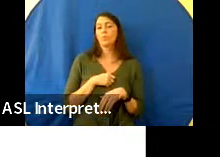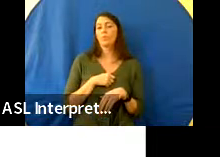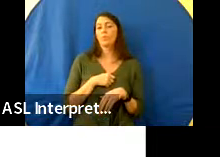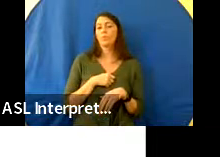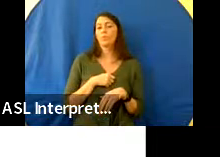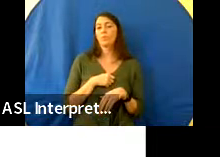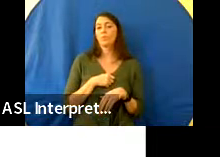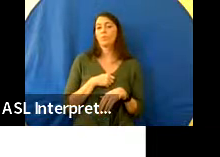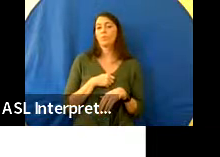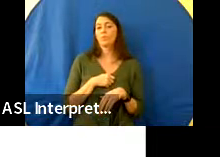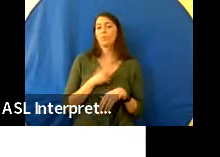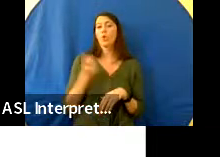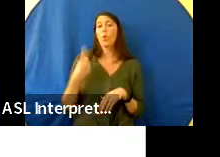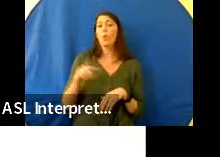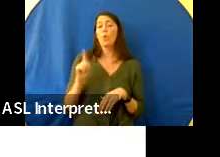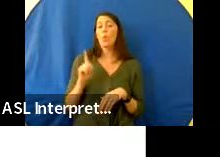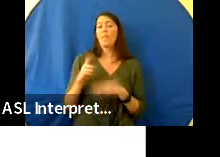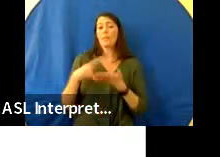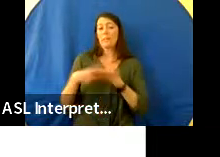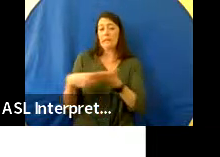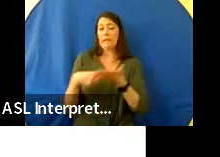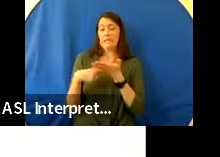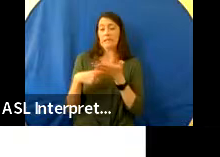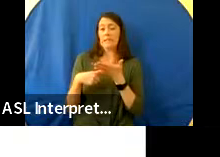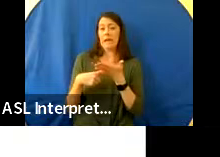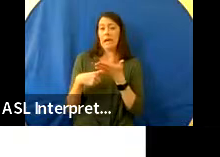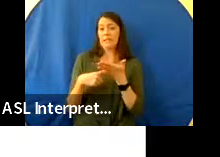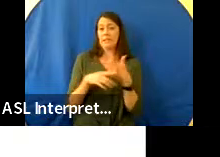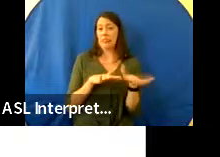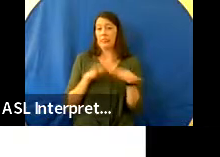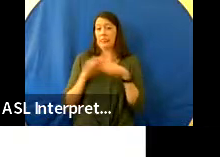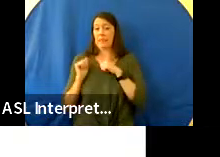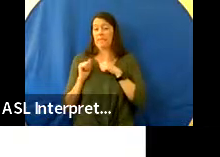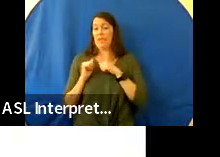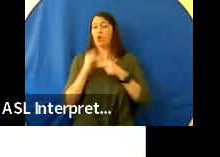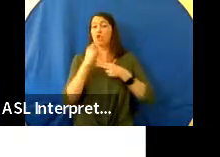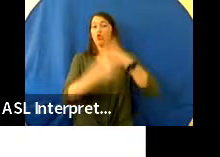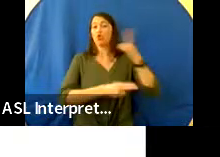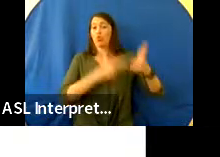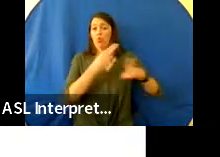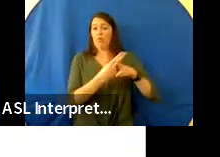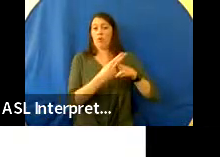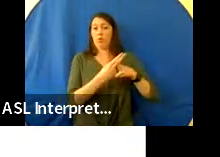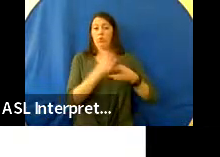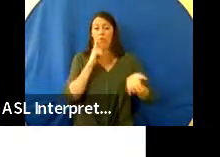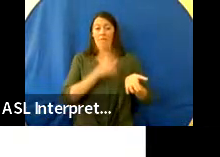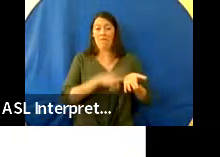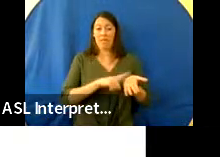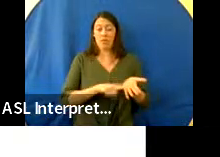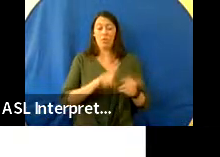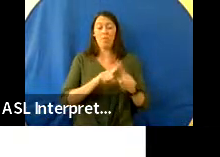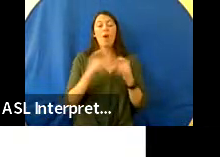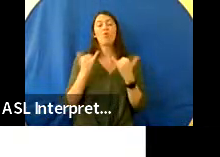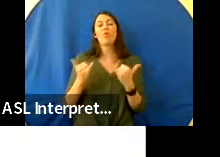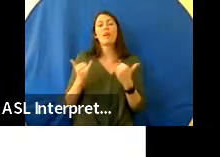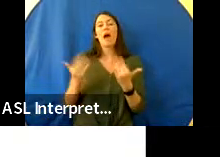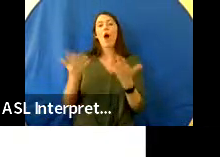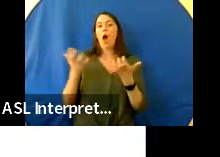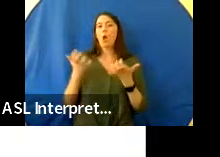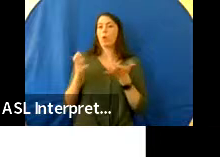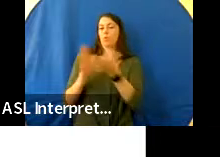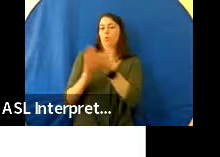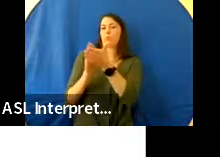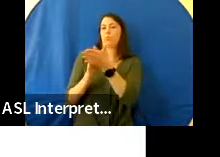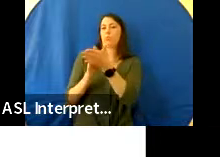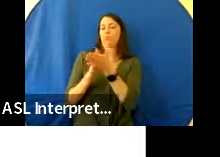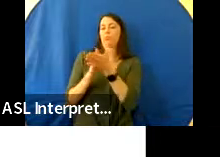case investigations in the future. Right now, I just want to just acknowledge, and I'm so grateful for the amazing CBO